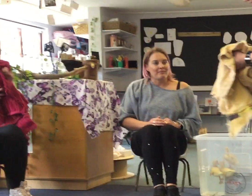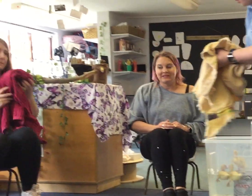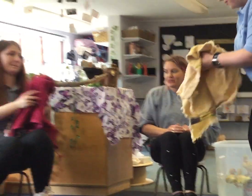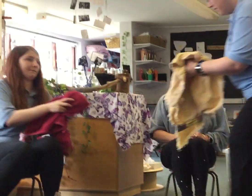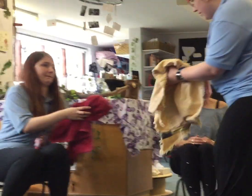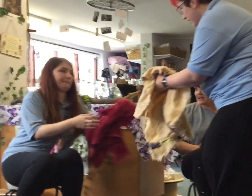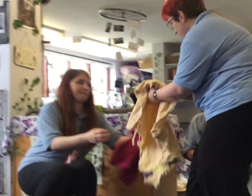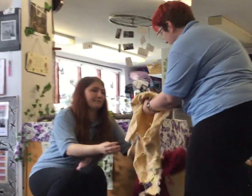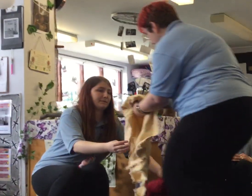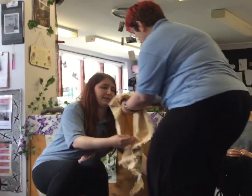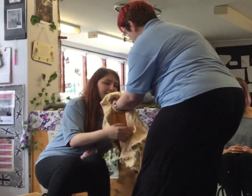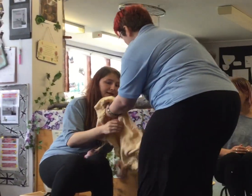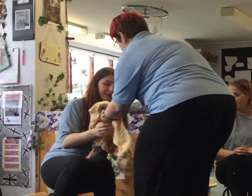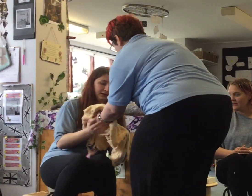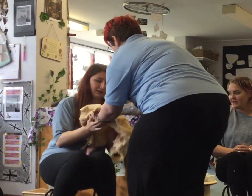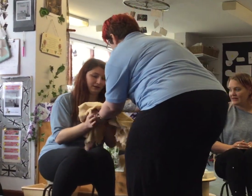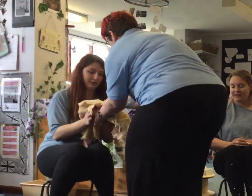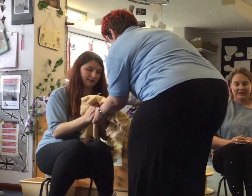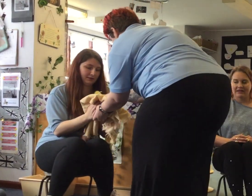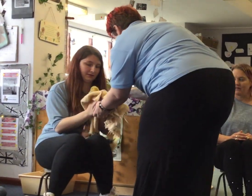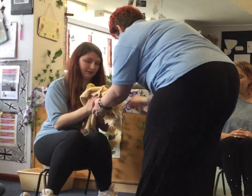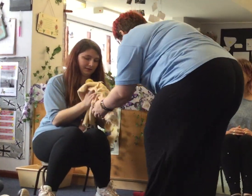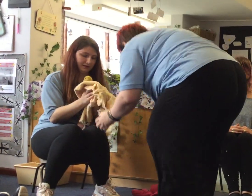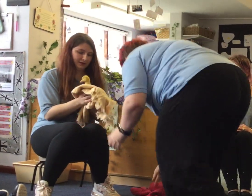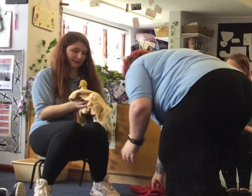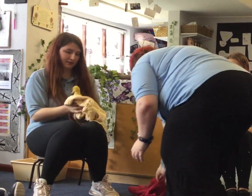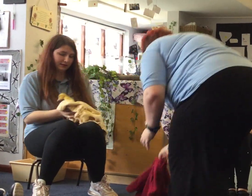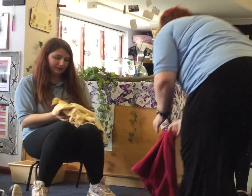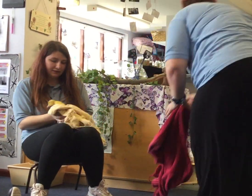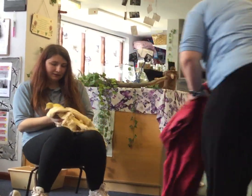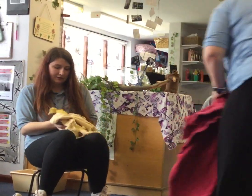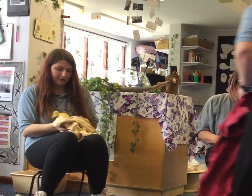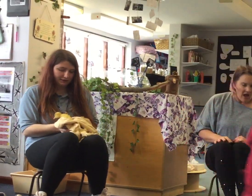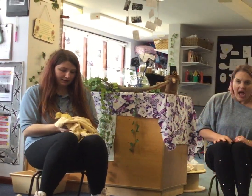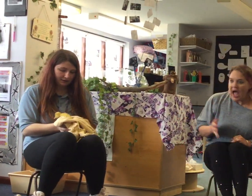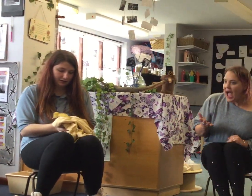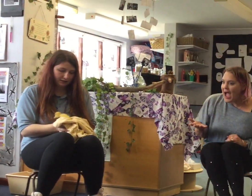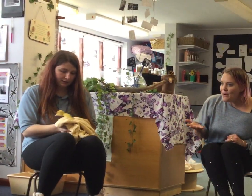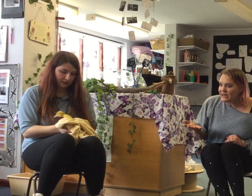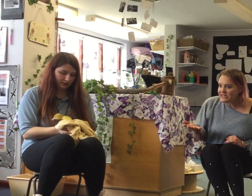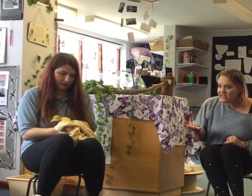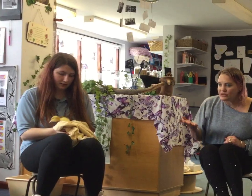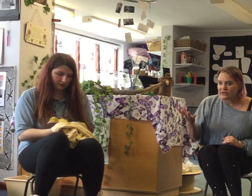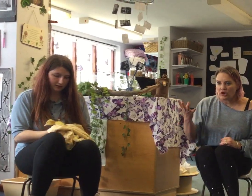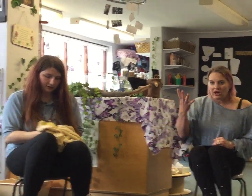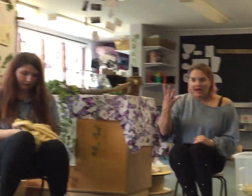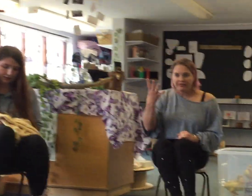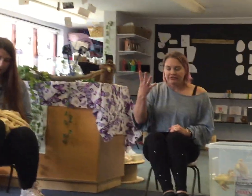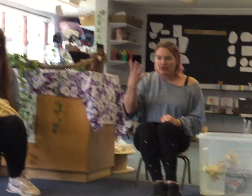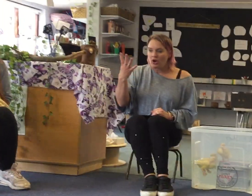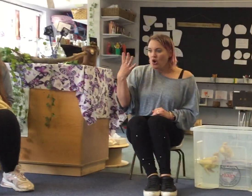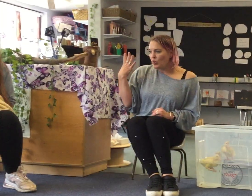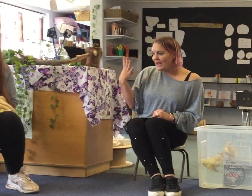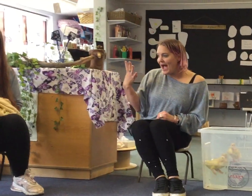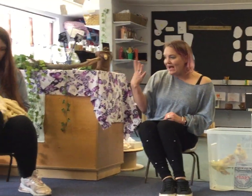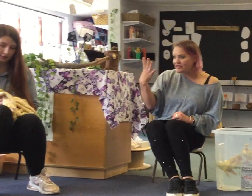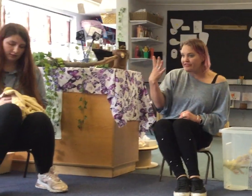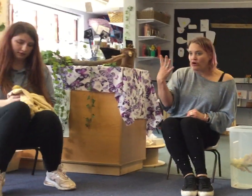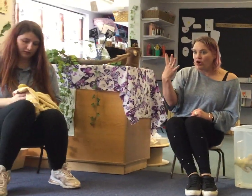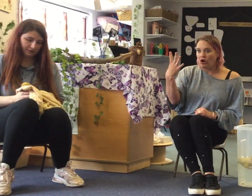Emily's got another one. Give that one to Tia. How many ducks have we got left? We have